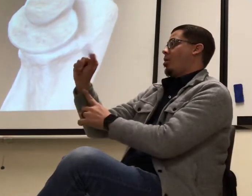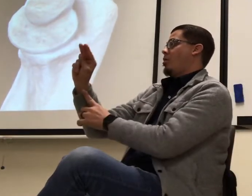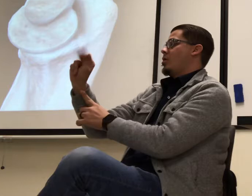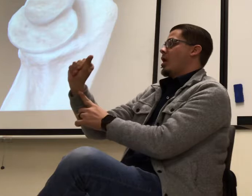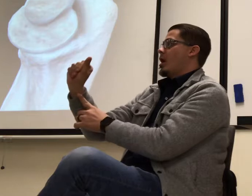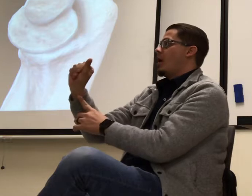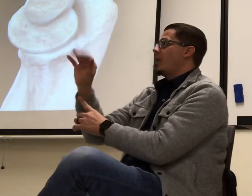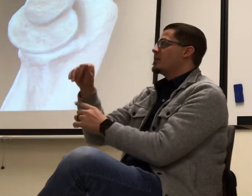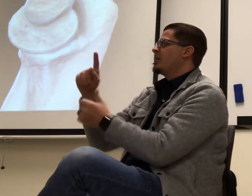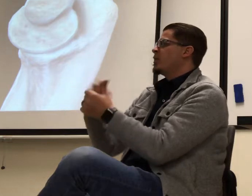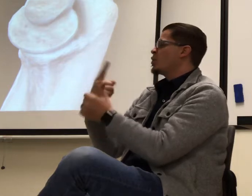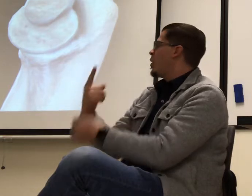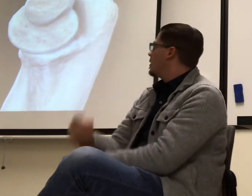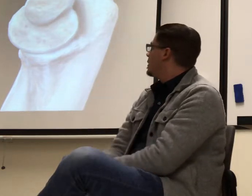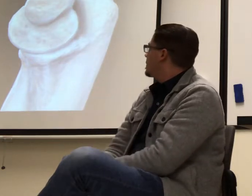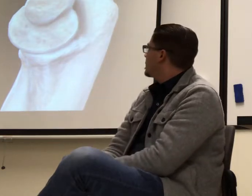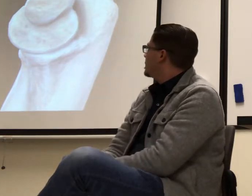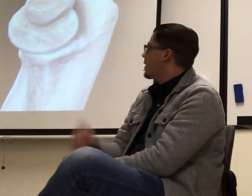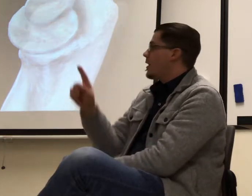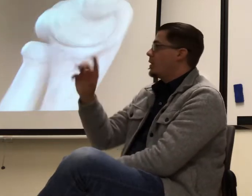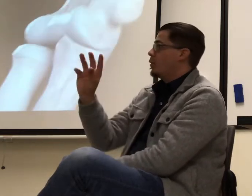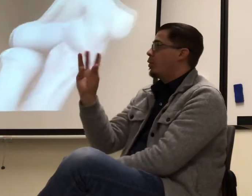turn it to the other side.